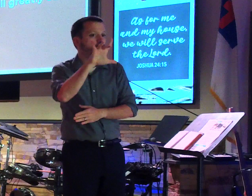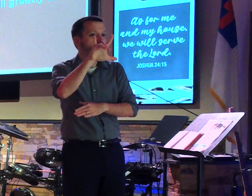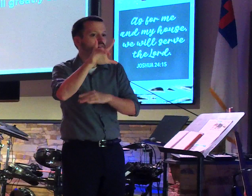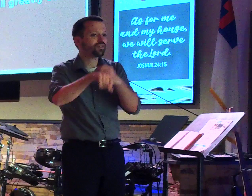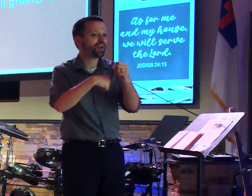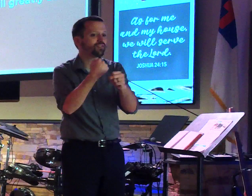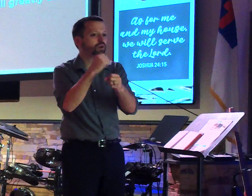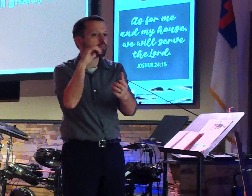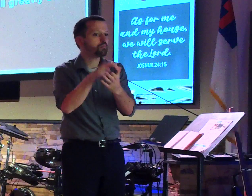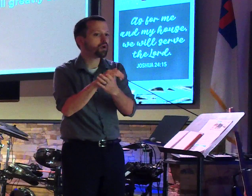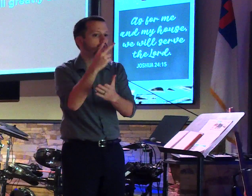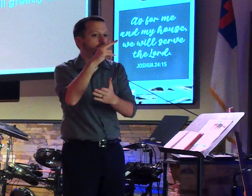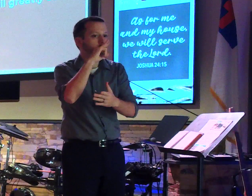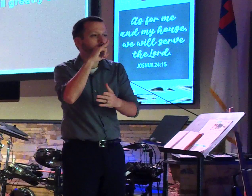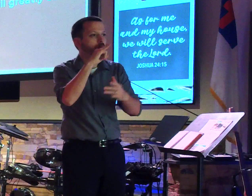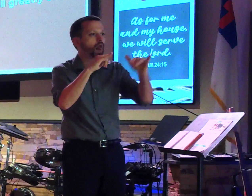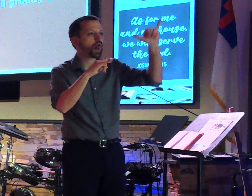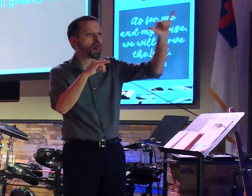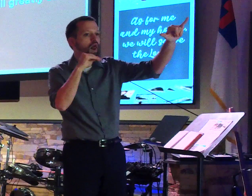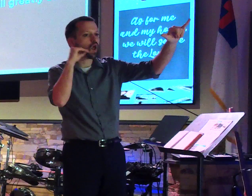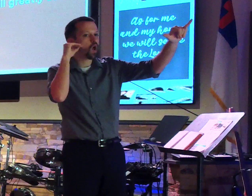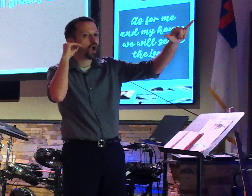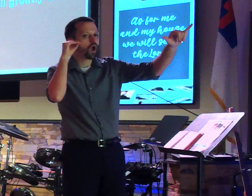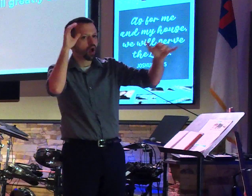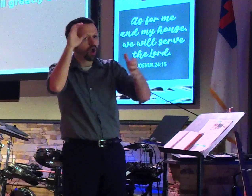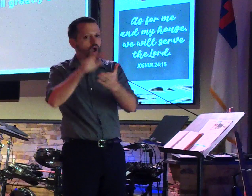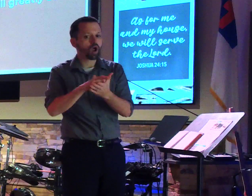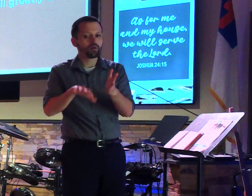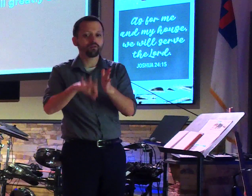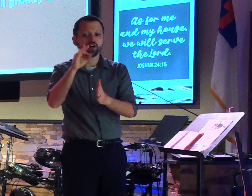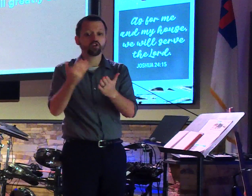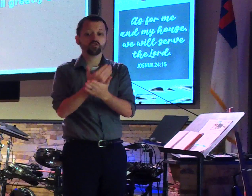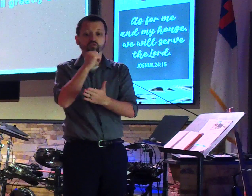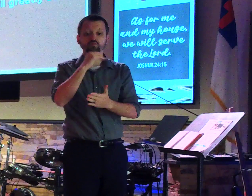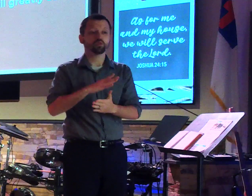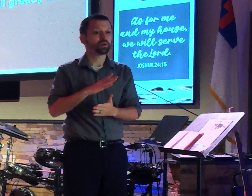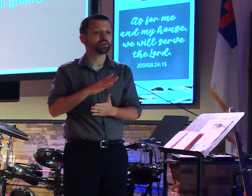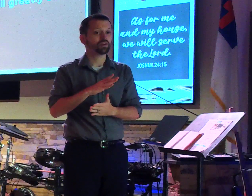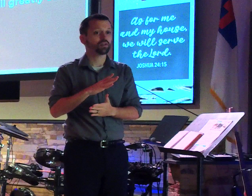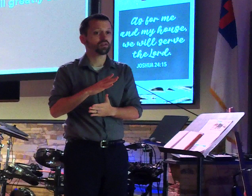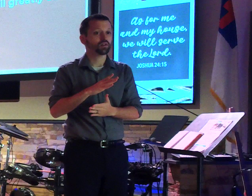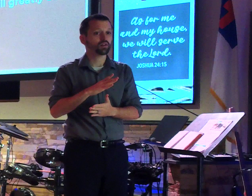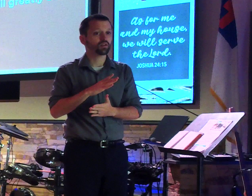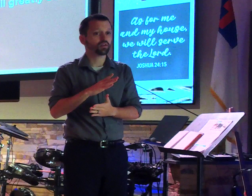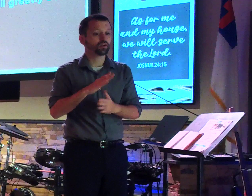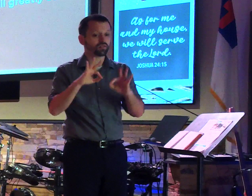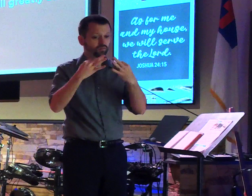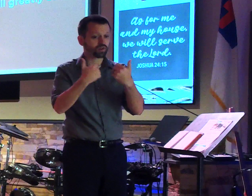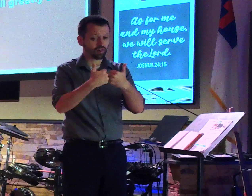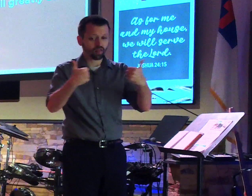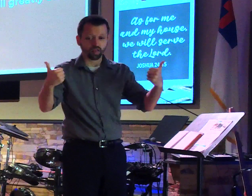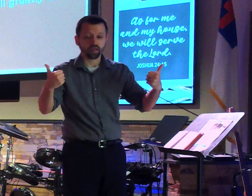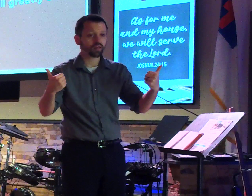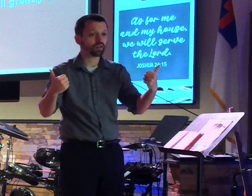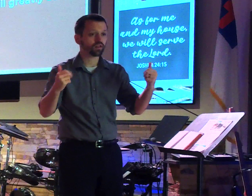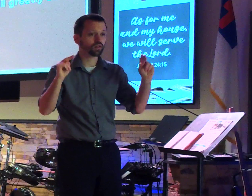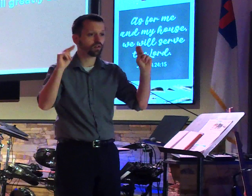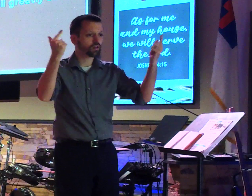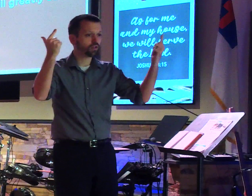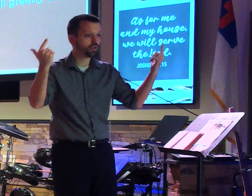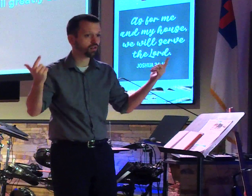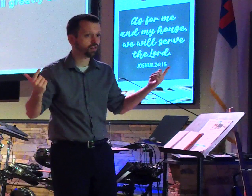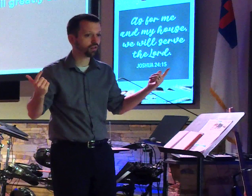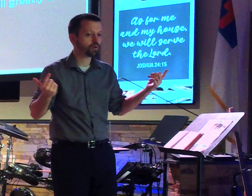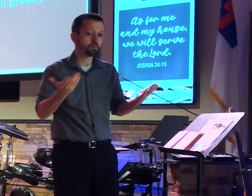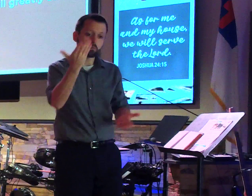of marriage and two kids still at home. Found a new woman. They weren't together on a daily basis. So he found someone else. So it